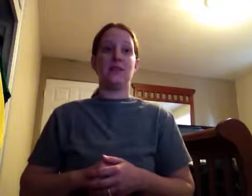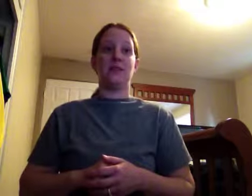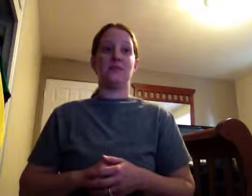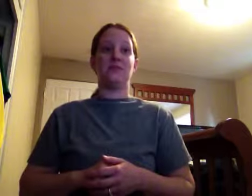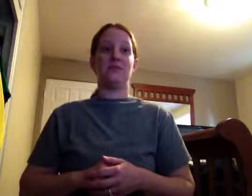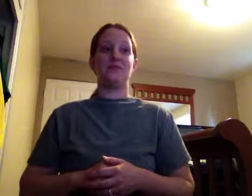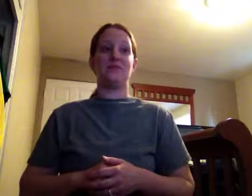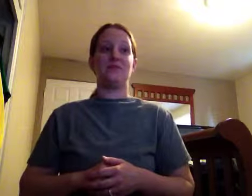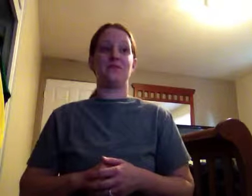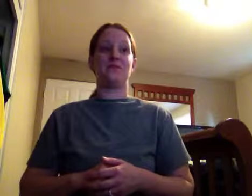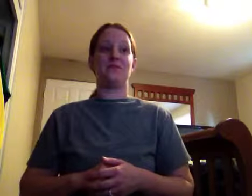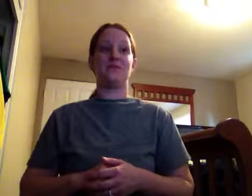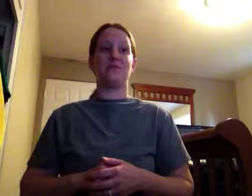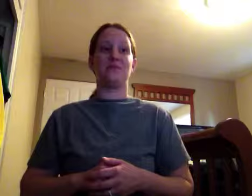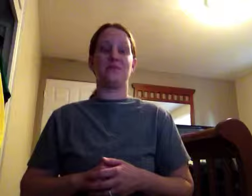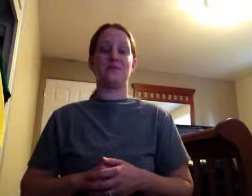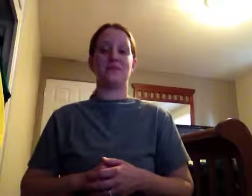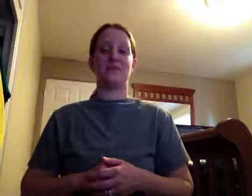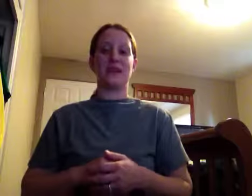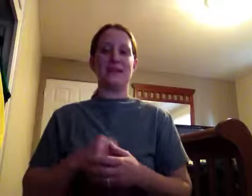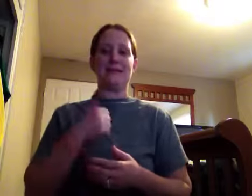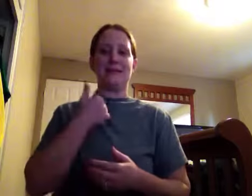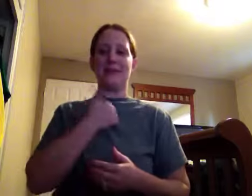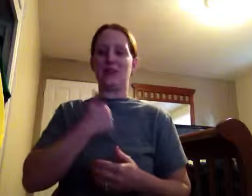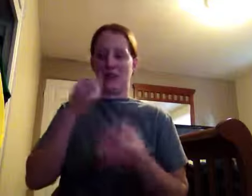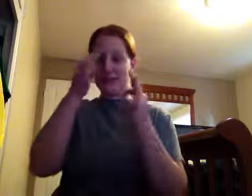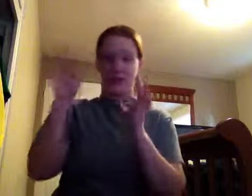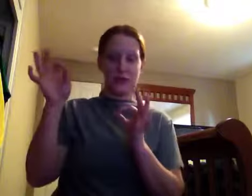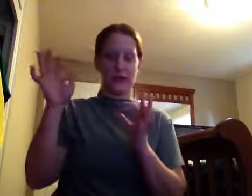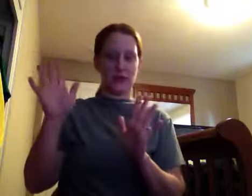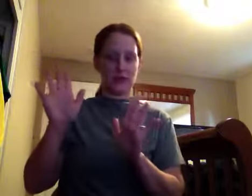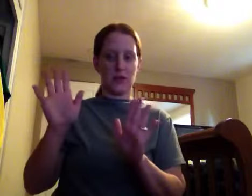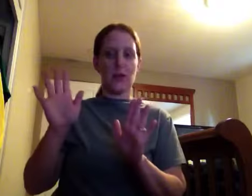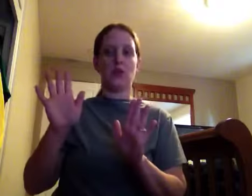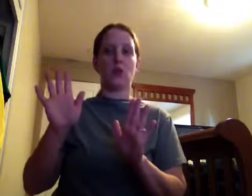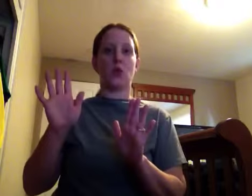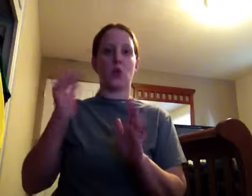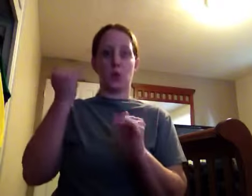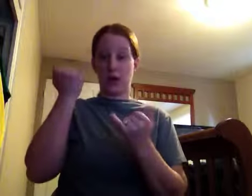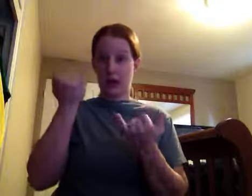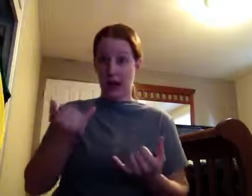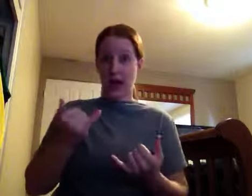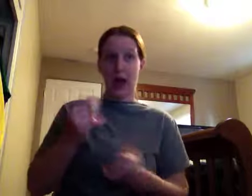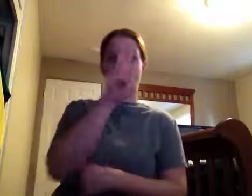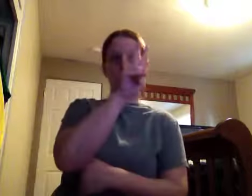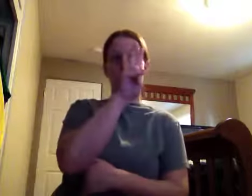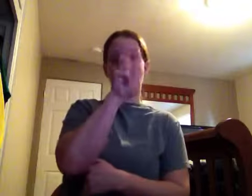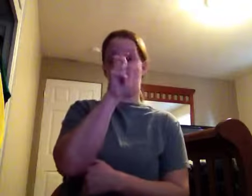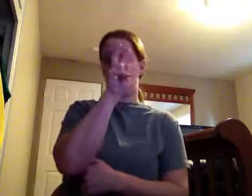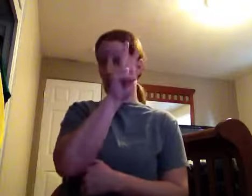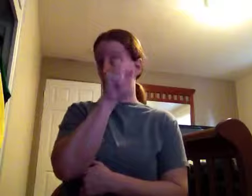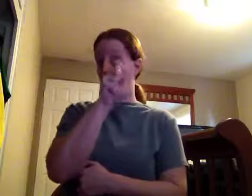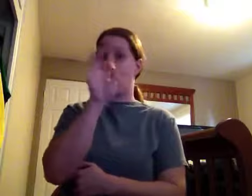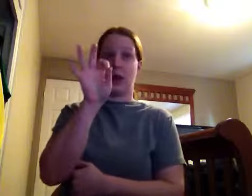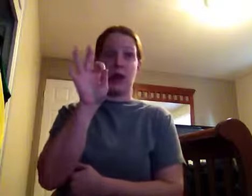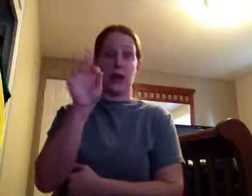ahead of myself. Sorry, I got distracted. So you take 58.44 grams, that's the whole thing,